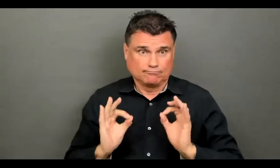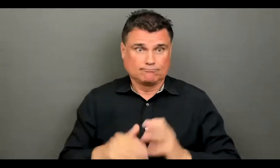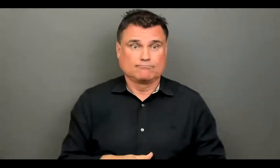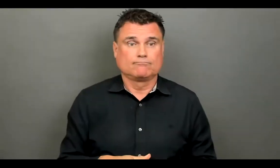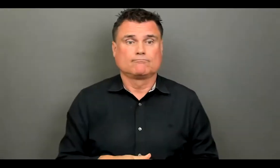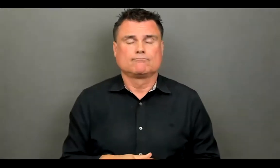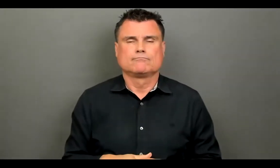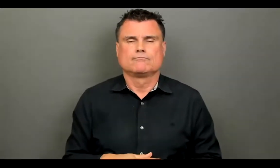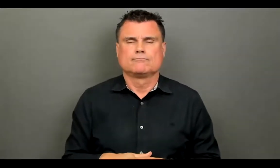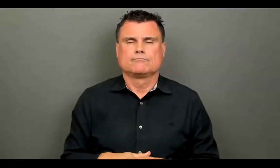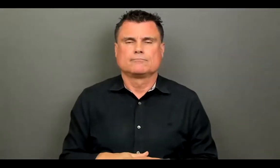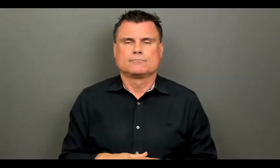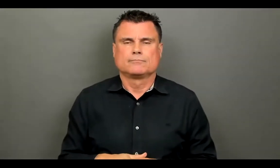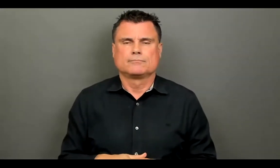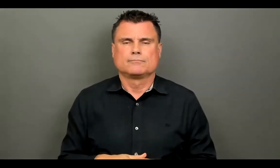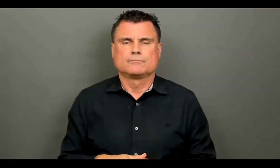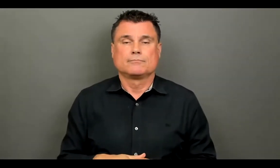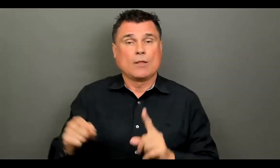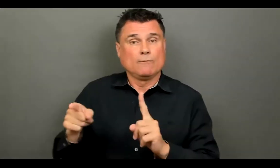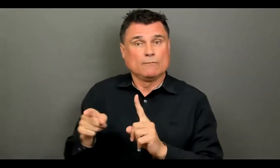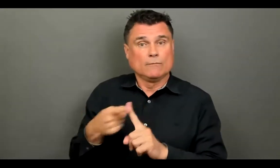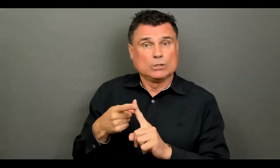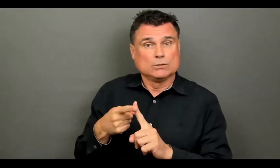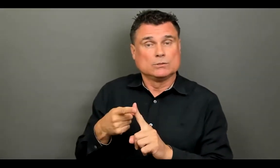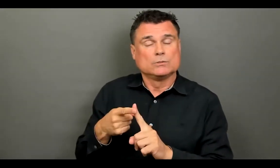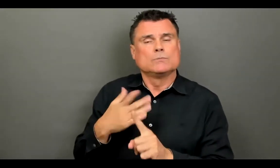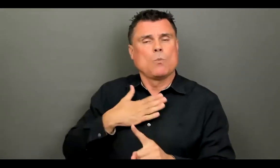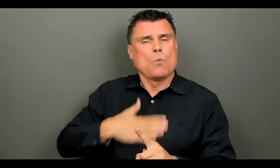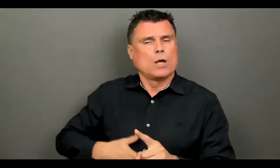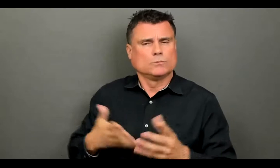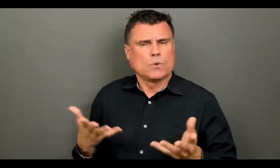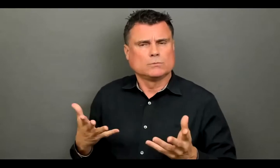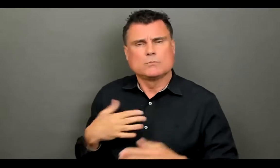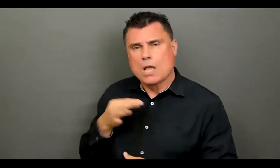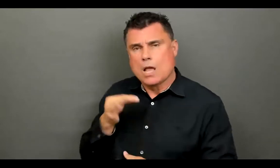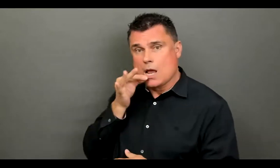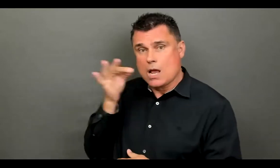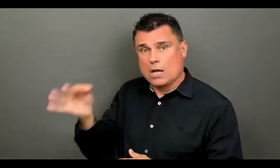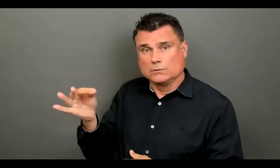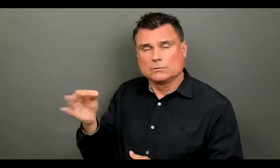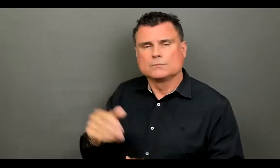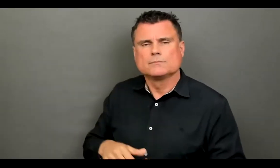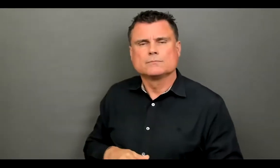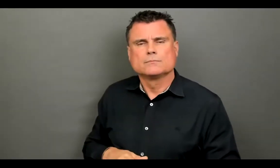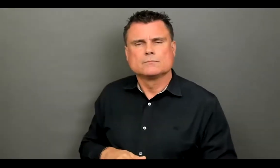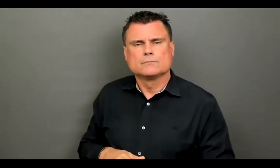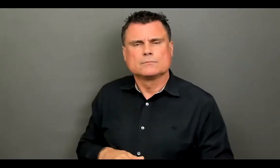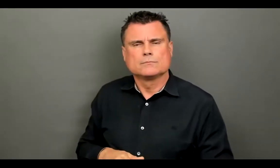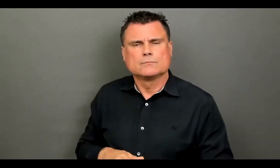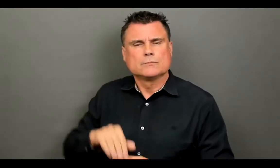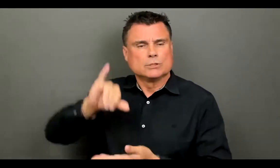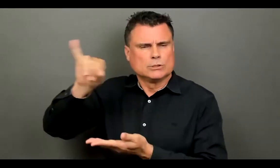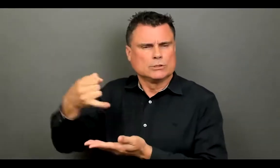Firstly, I will want to ask Ms. Jenny Caswell, Research and Insight